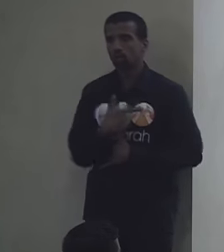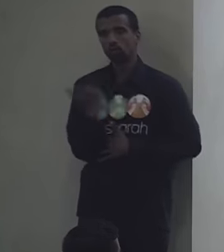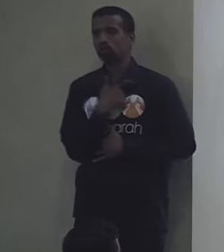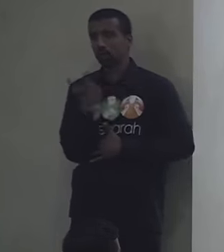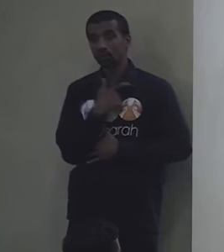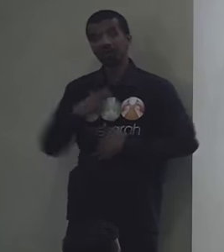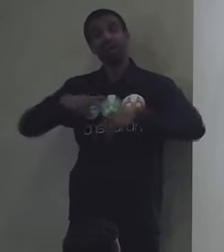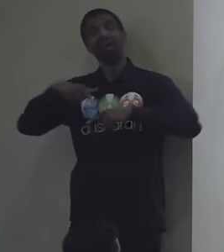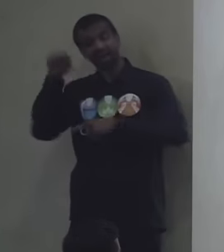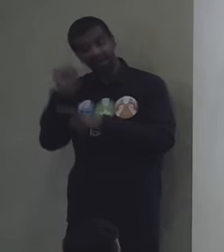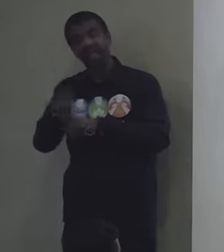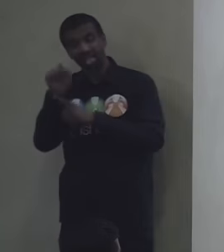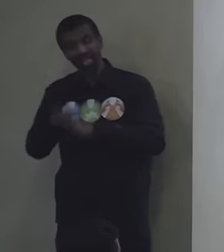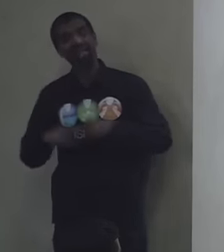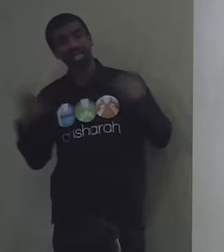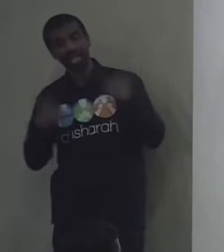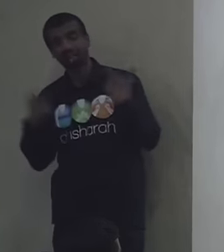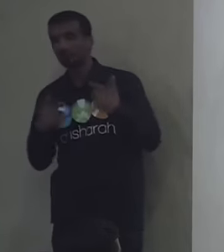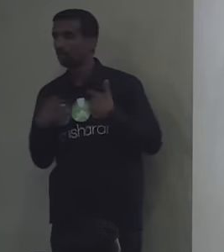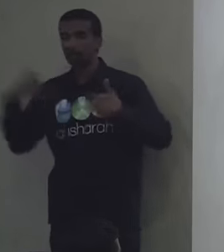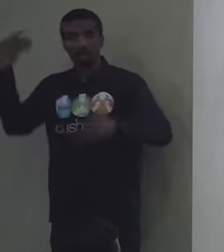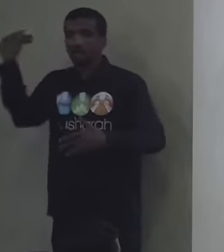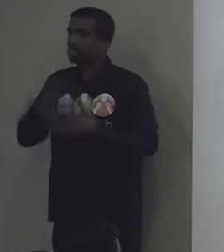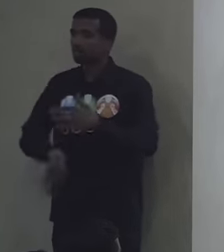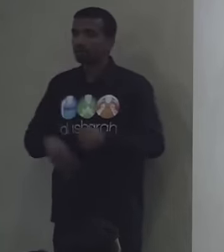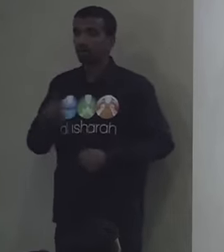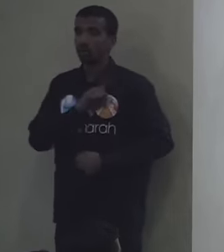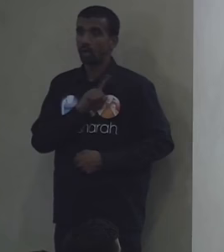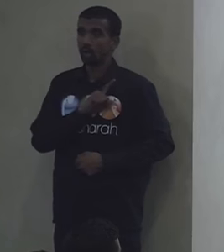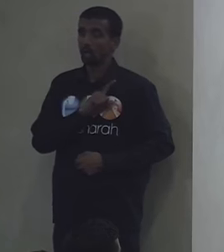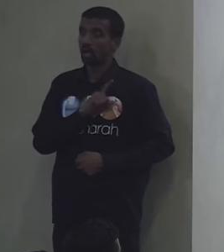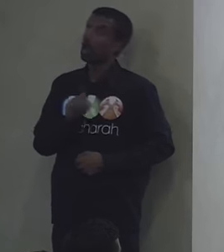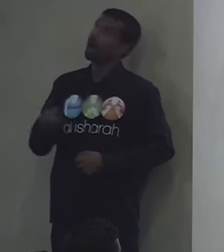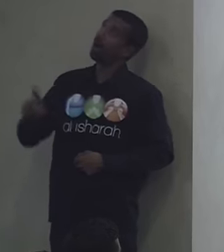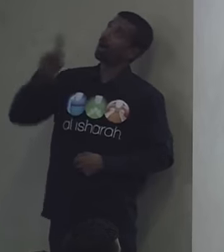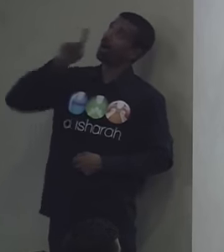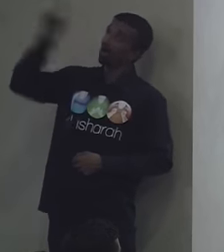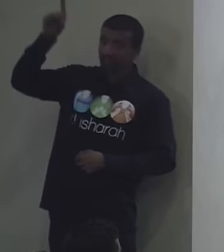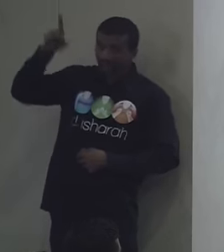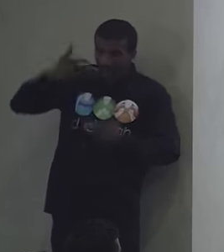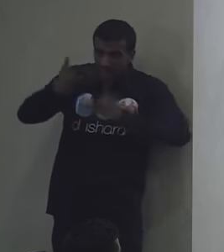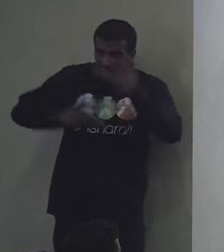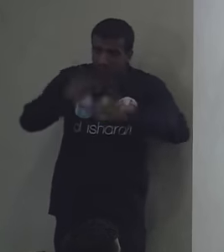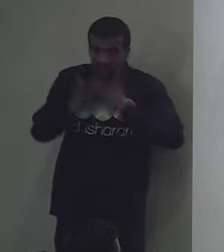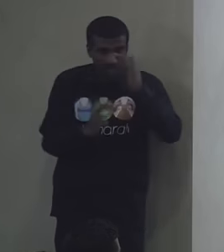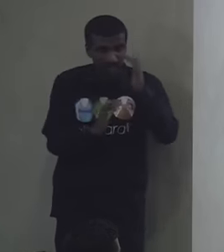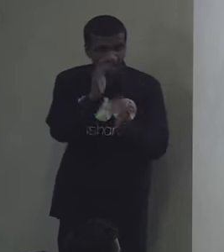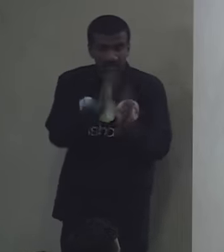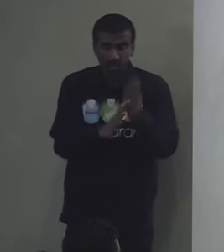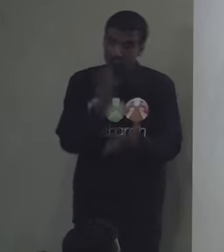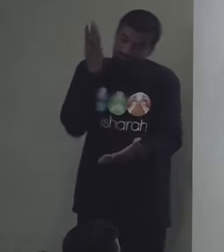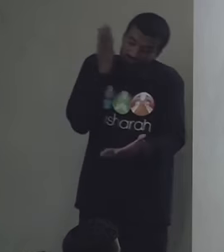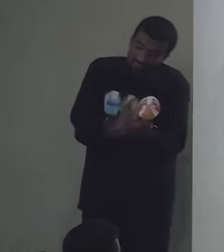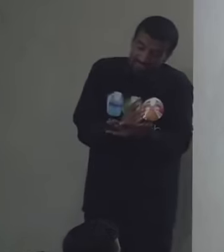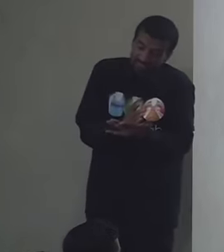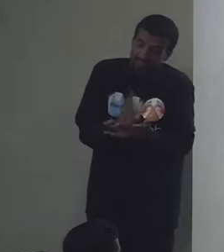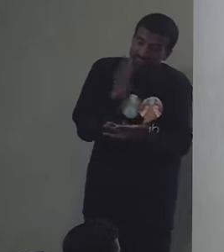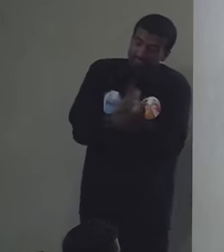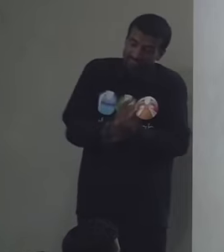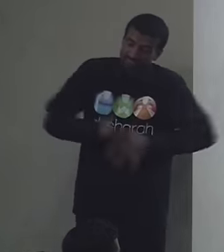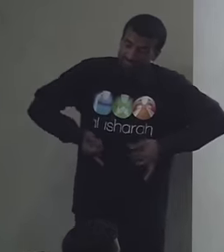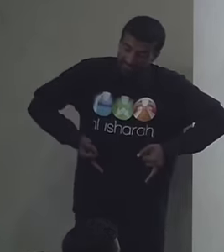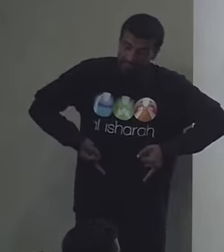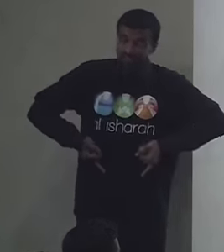to us. Allah has described it in such graphic, scary terms that it's not a joking thing. But on the other